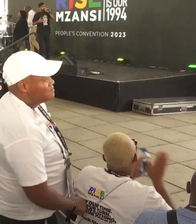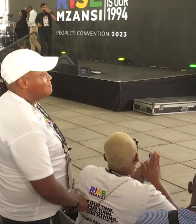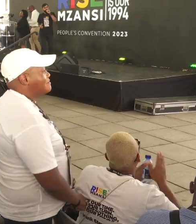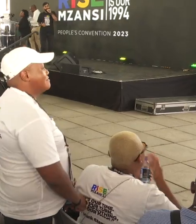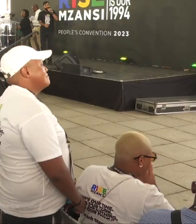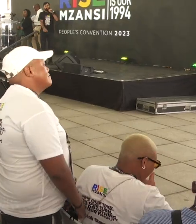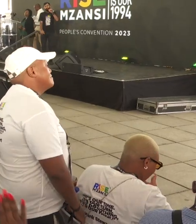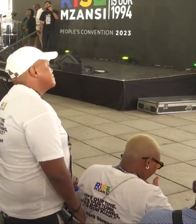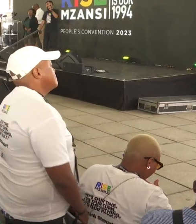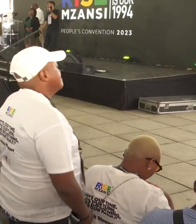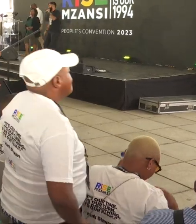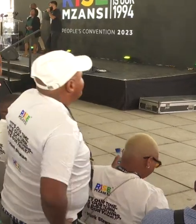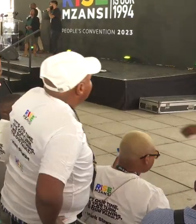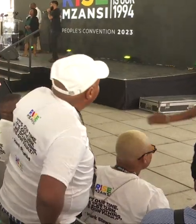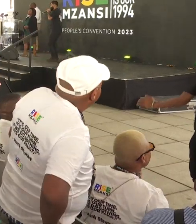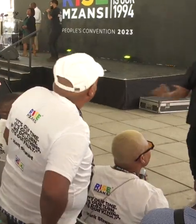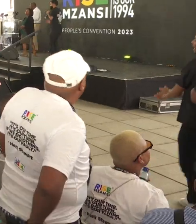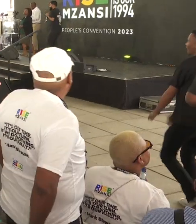Wamukhalelane